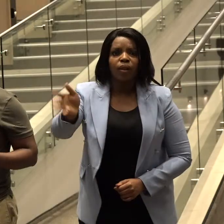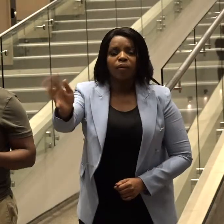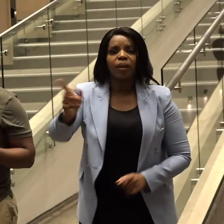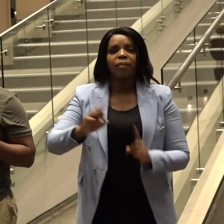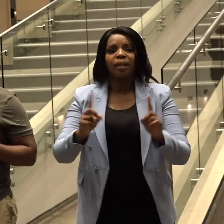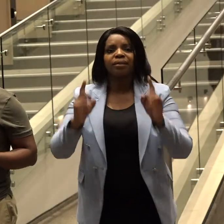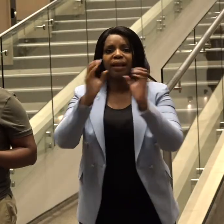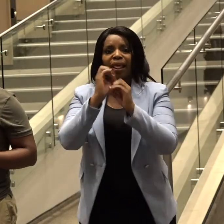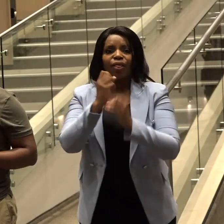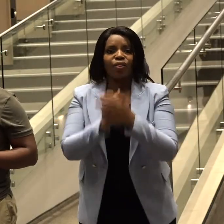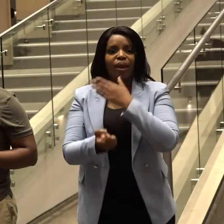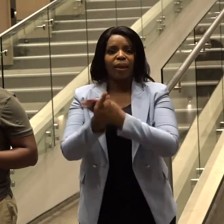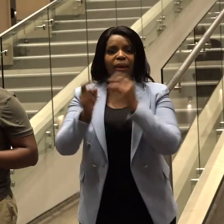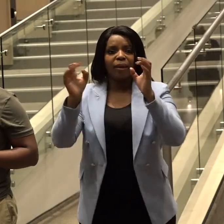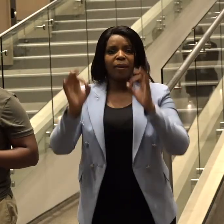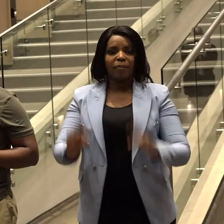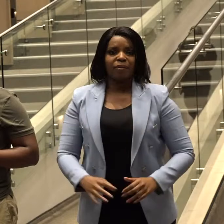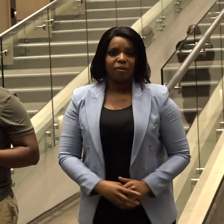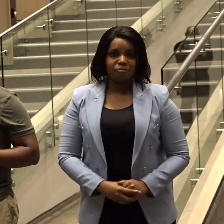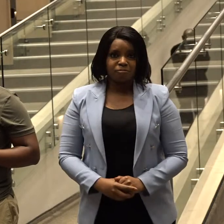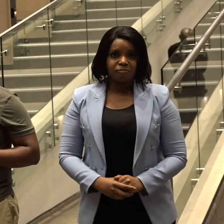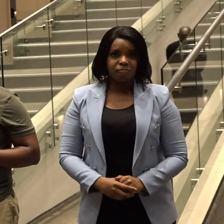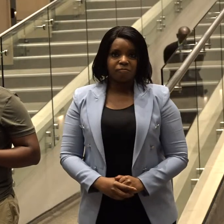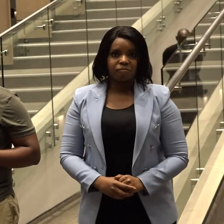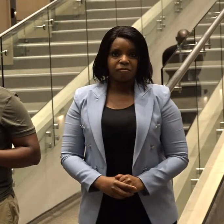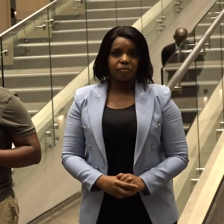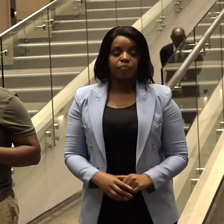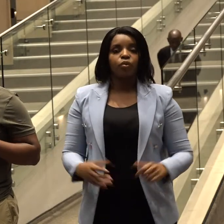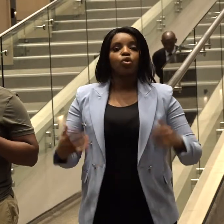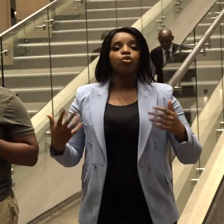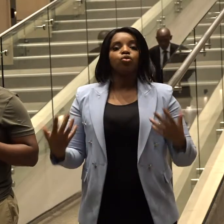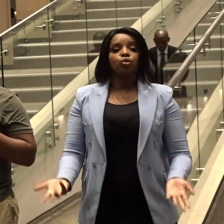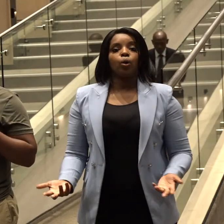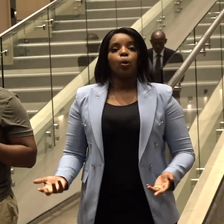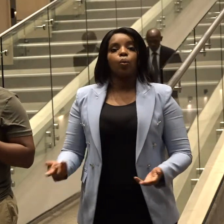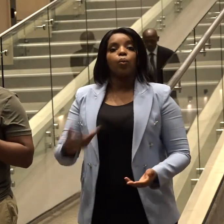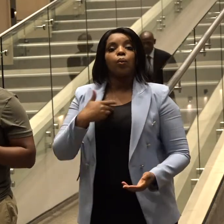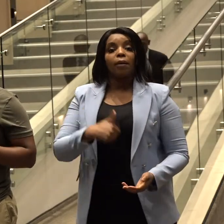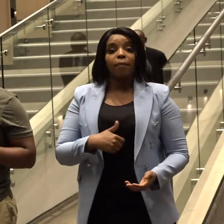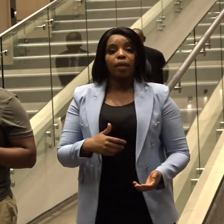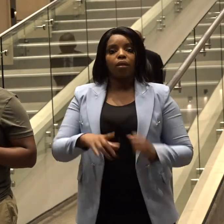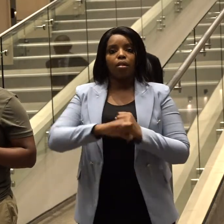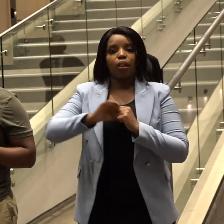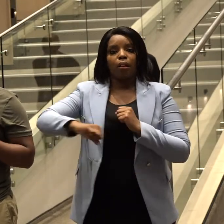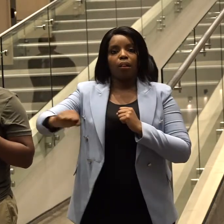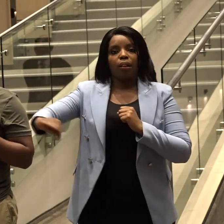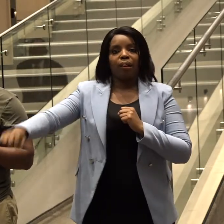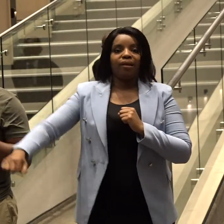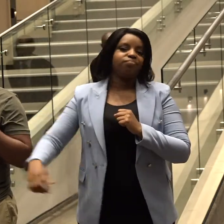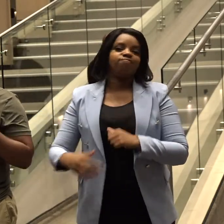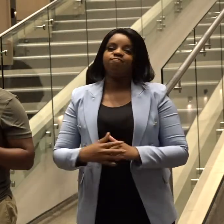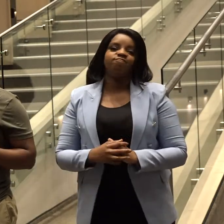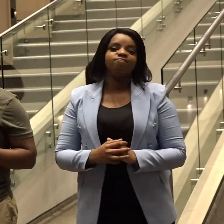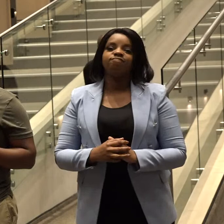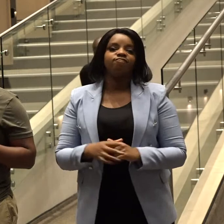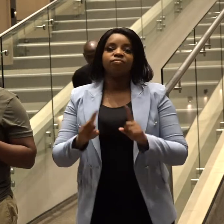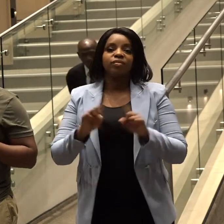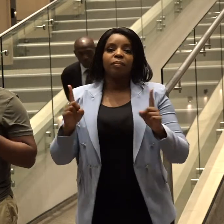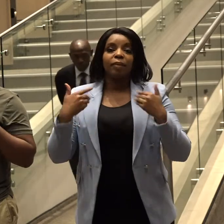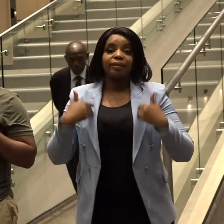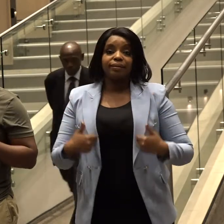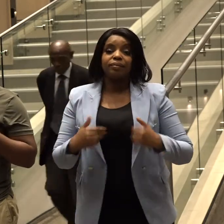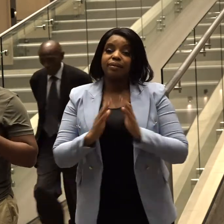thing but no action is been taken so I I won't say much but I'm pleading with